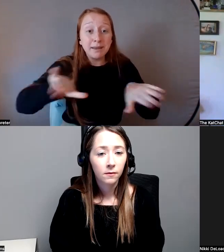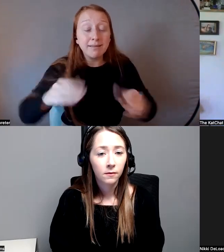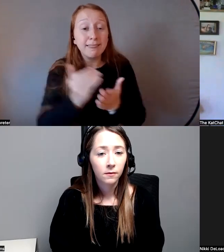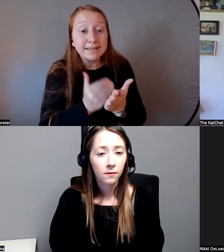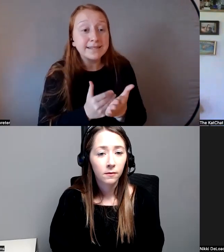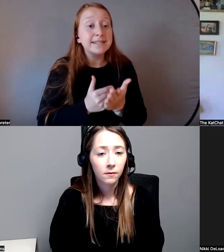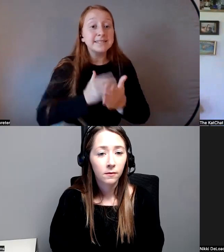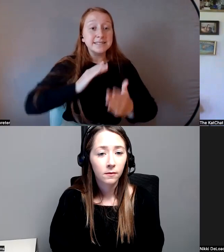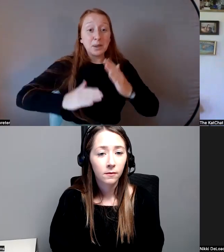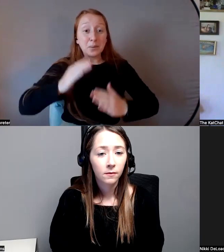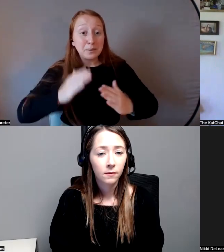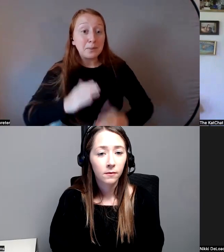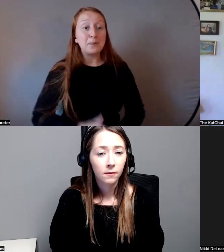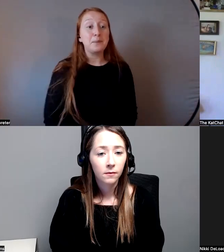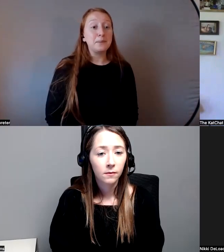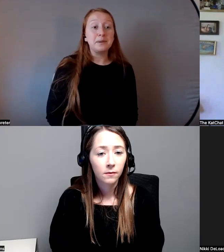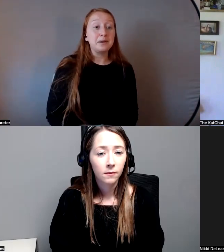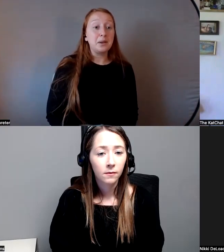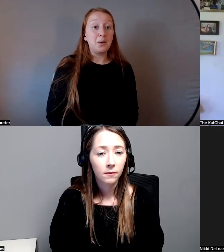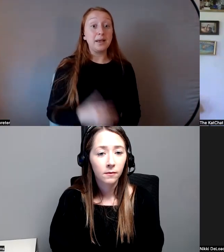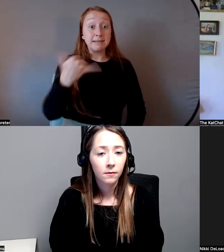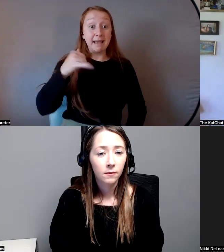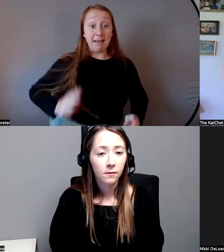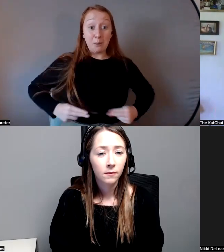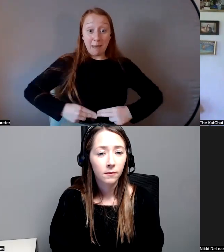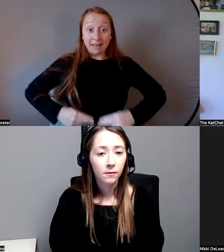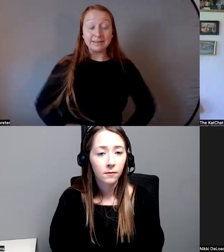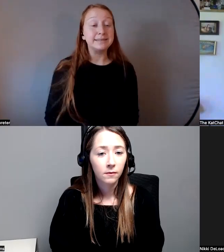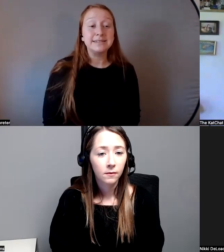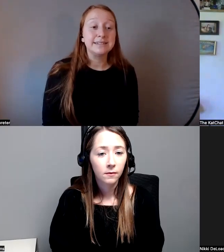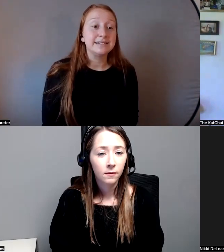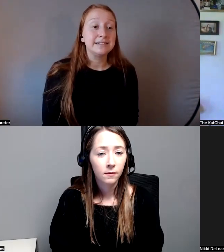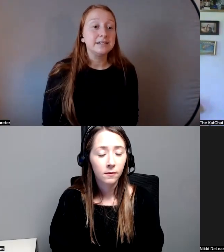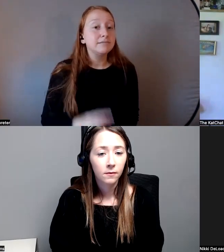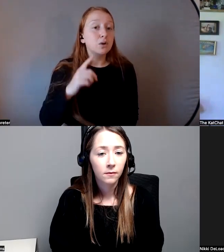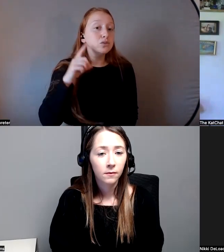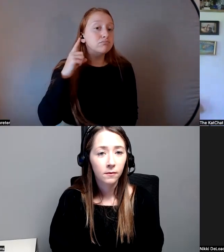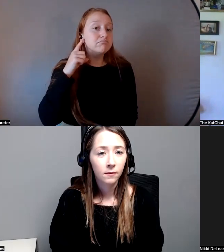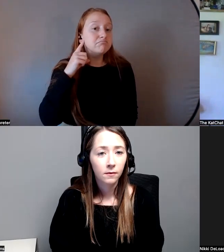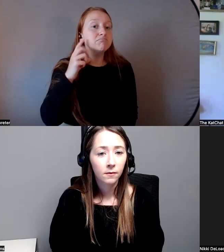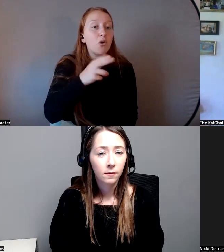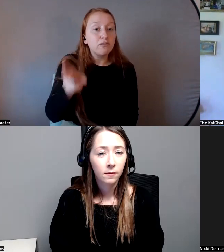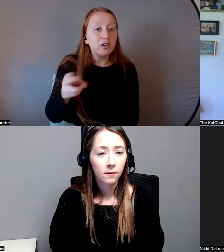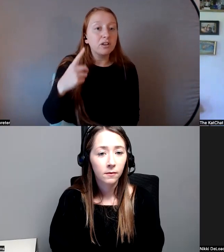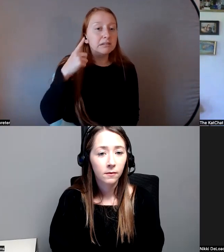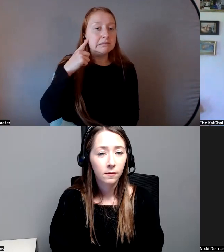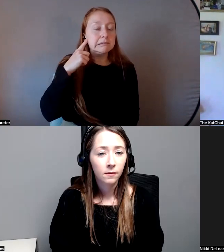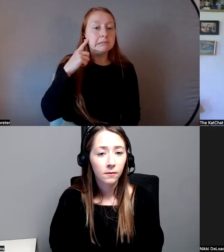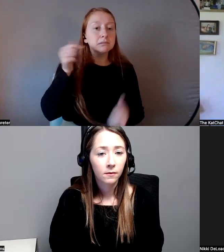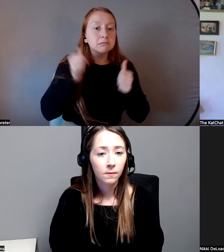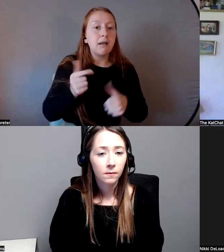taekwondo, high weight yellow belt. Had hardly period lost partial hearing from the